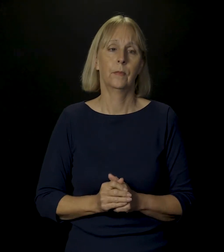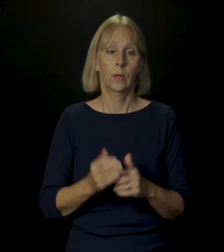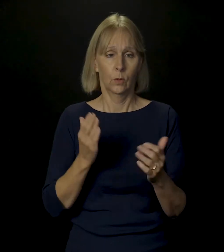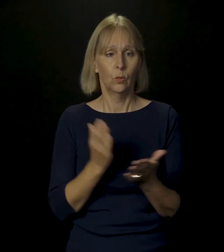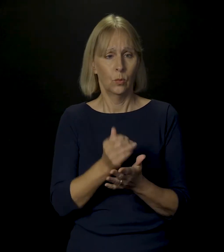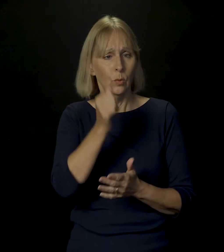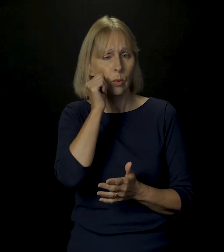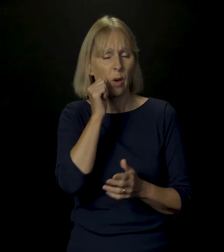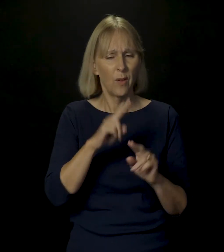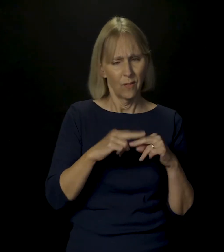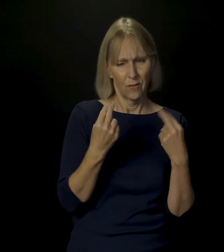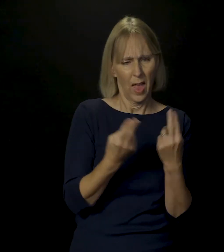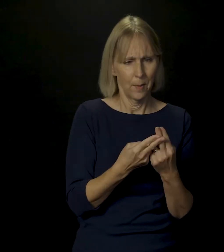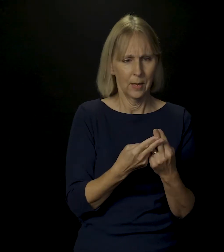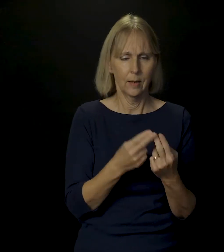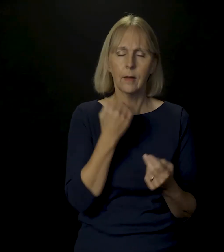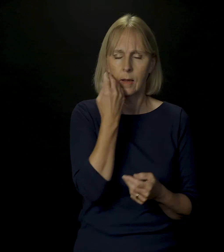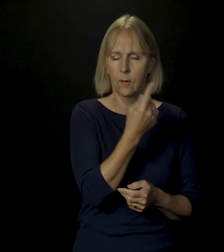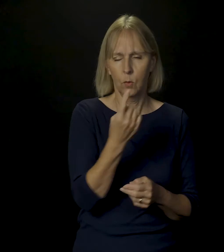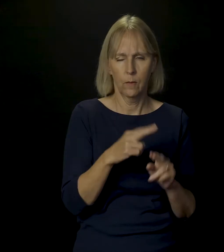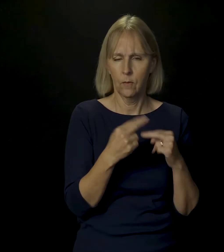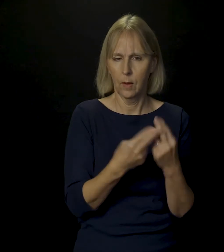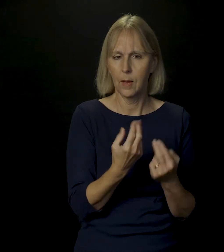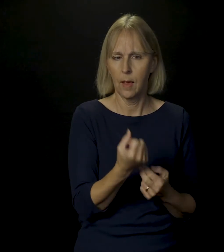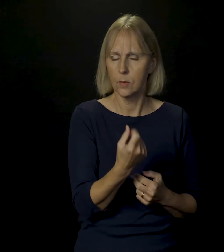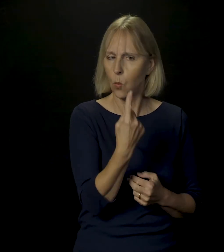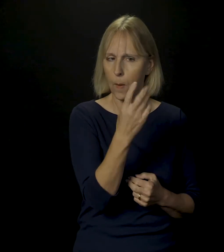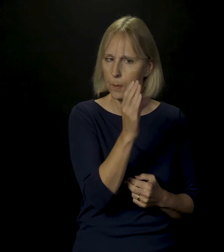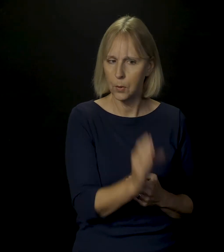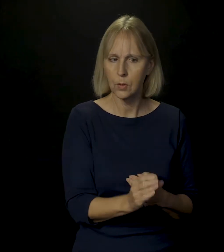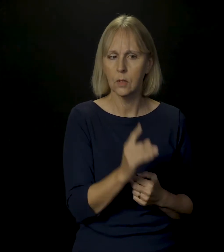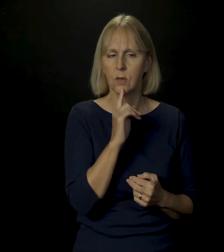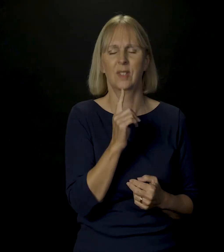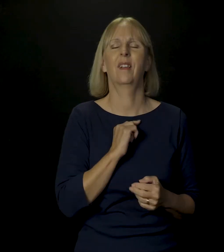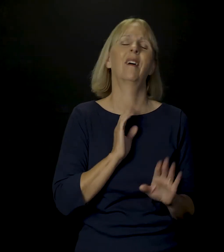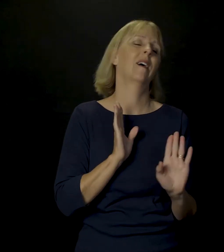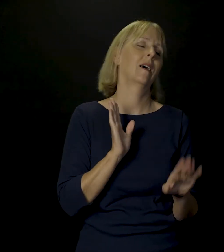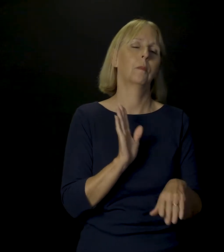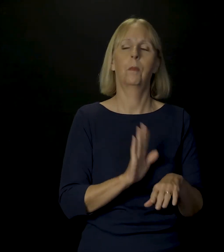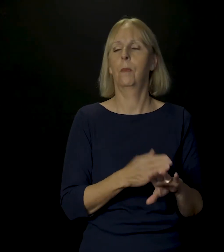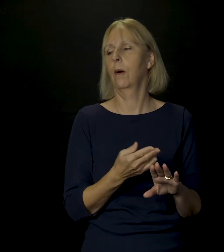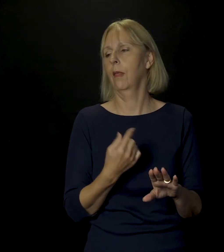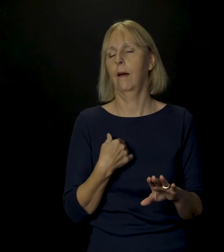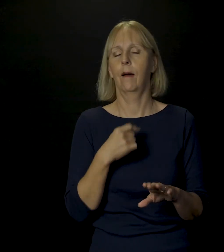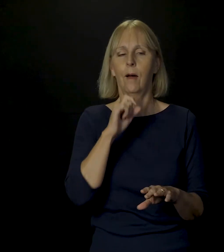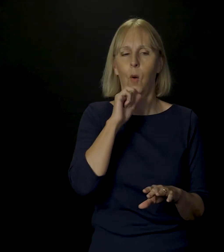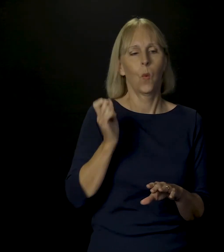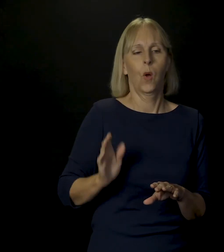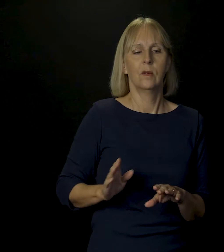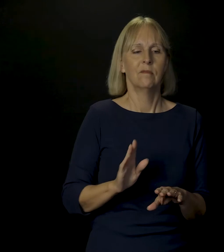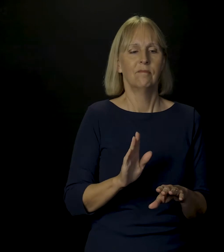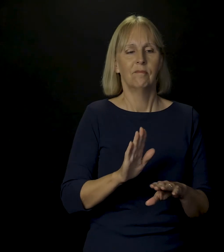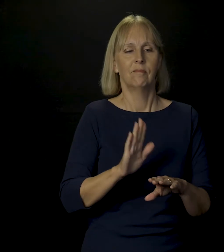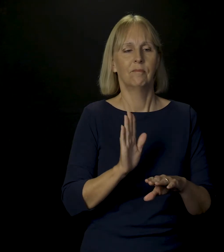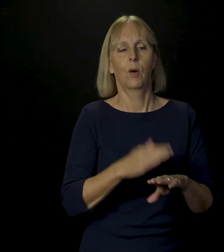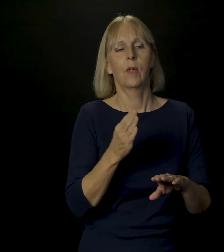You know how With you know Families And every family Has one That there's Always that Reluctant child Who is not Actually going To set the Table